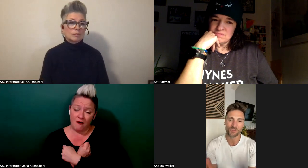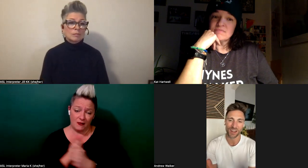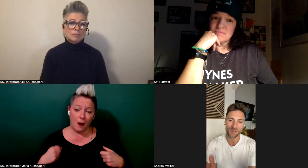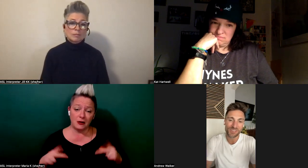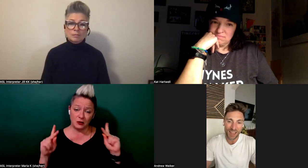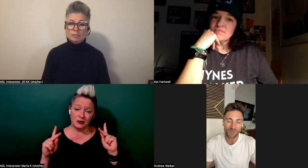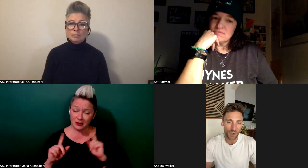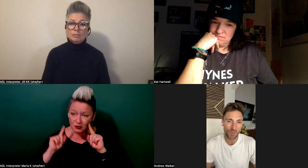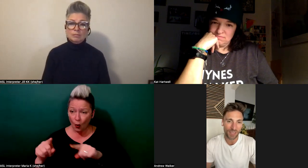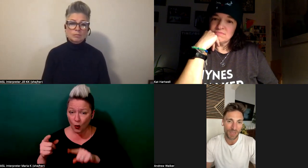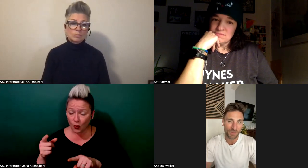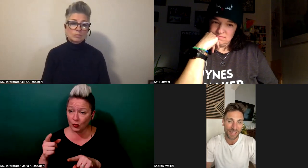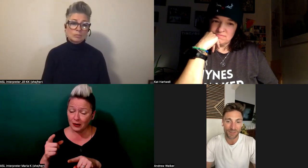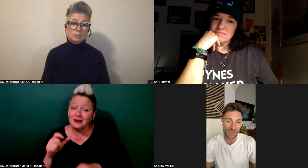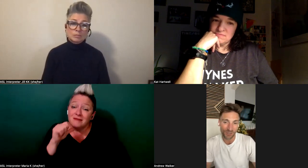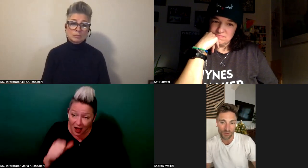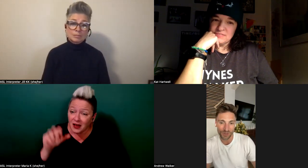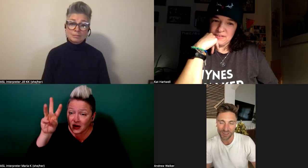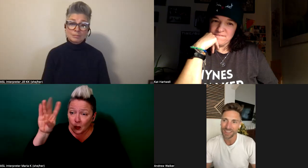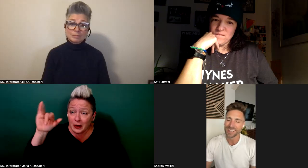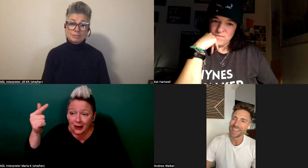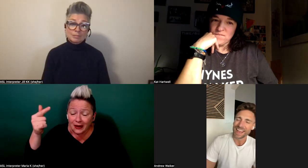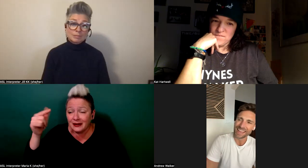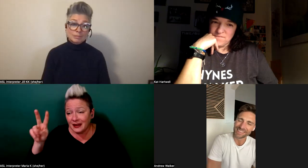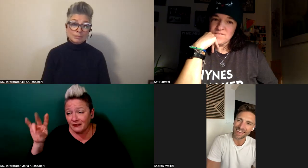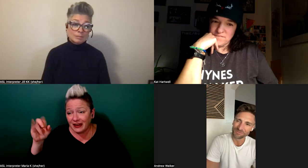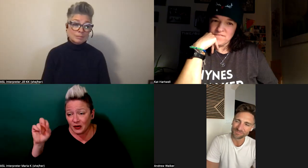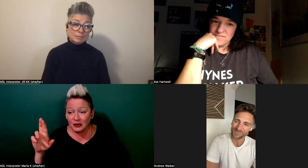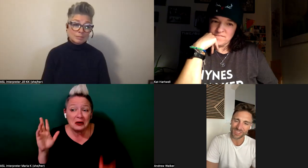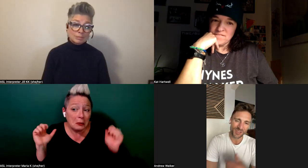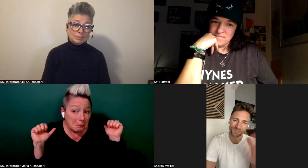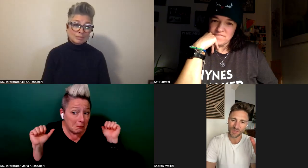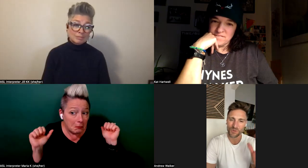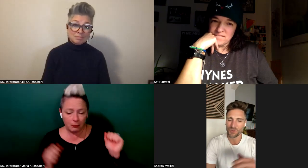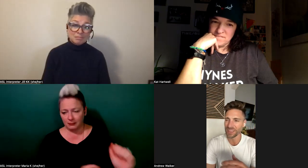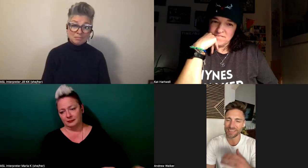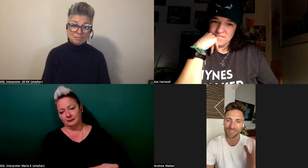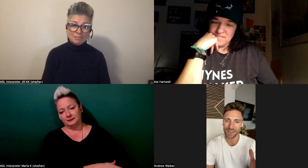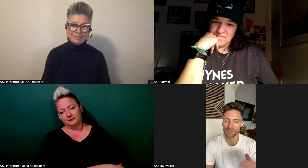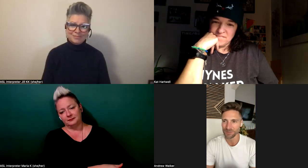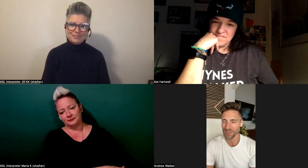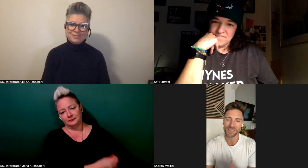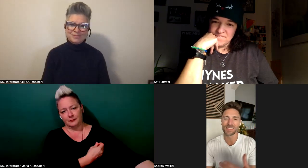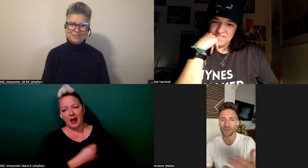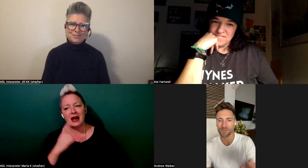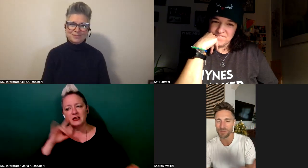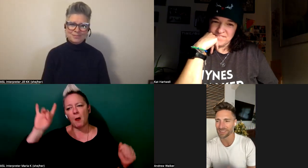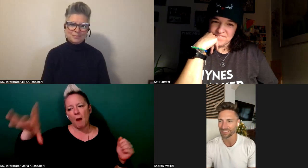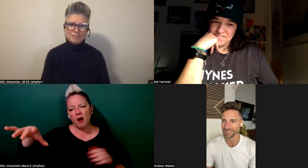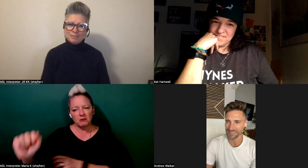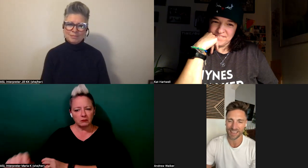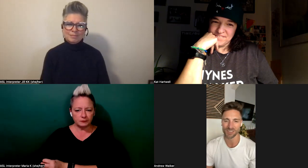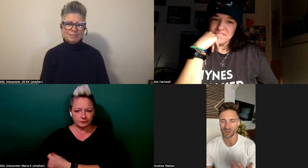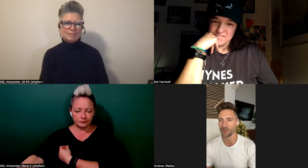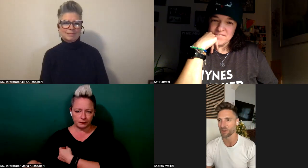shoot somewhere outside of Winnipeg, maybe, and Vancouver. And so thinking nothing of it, and this is how